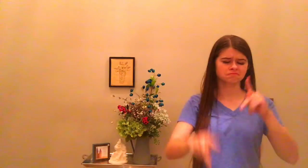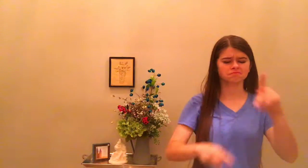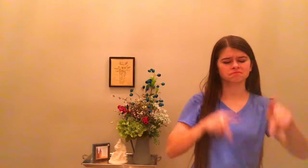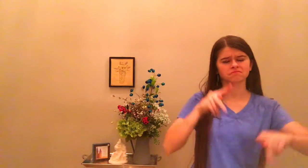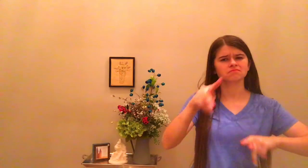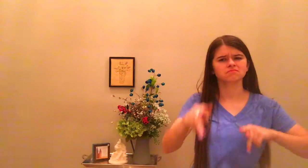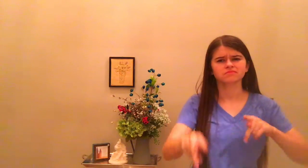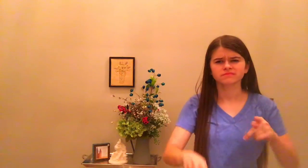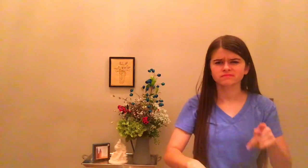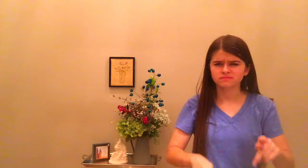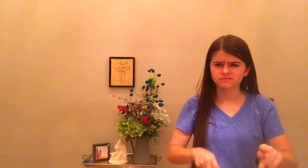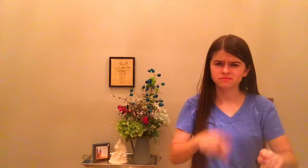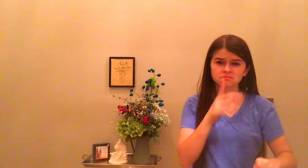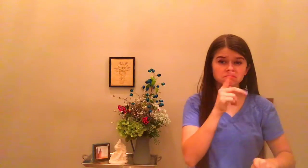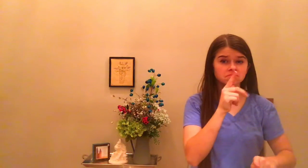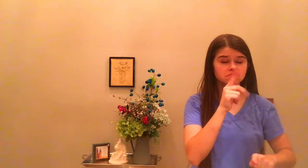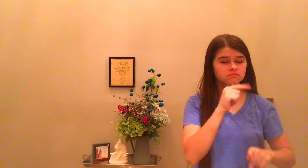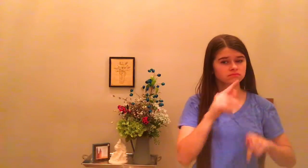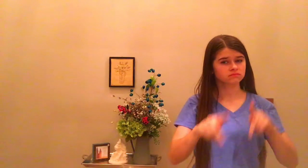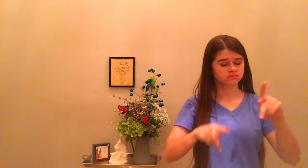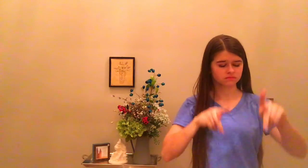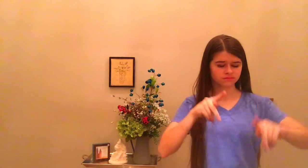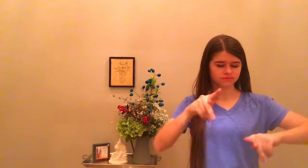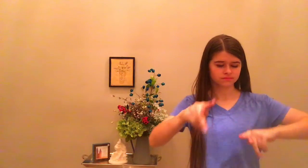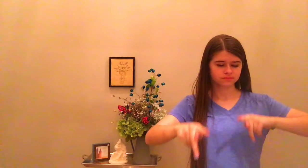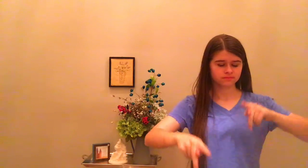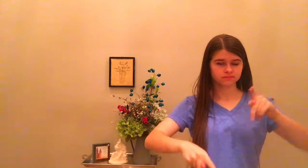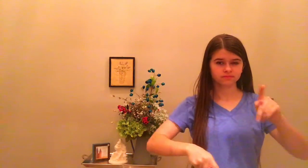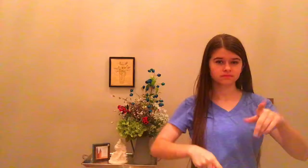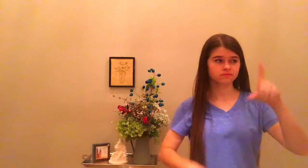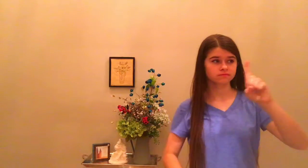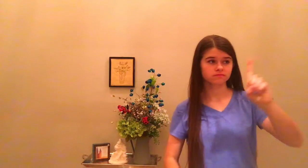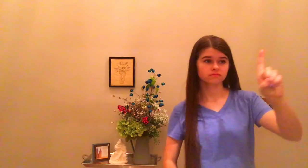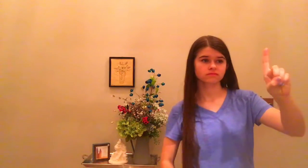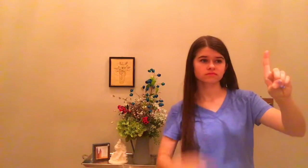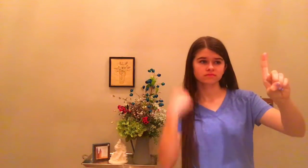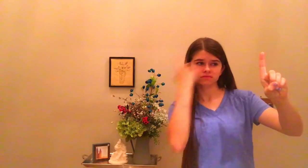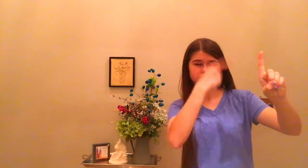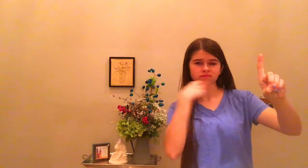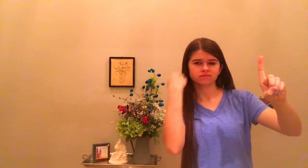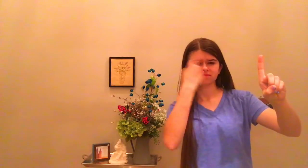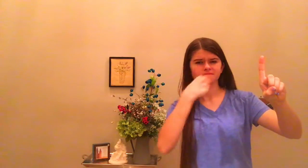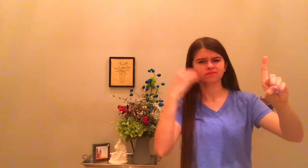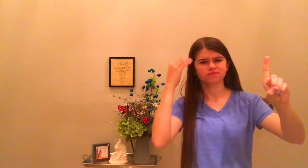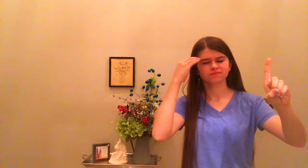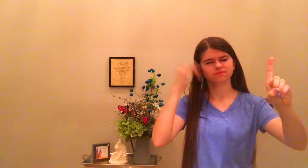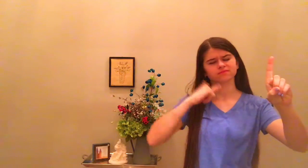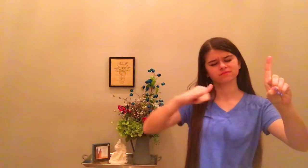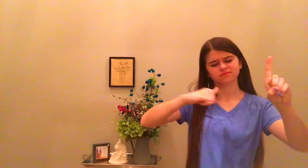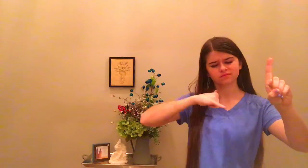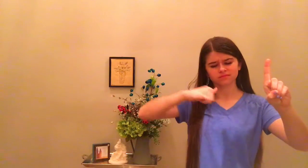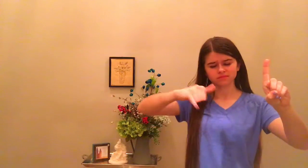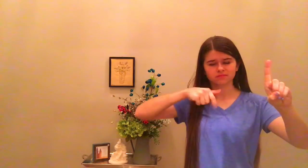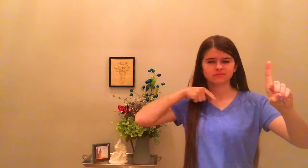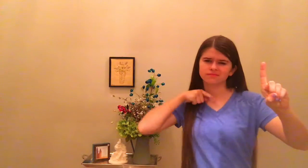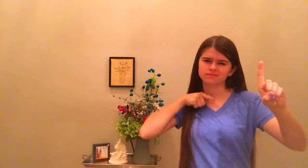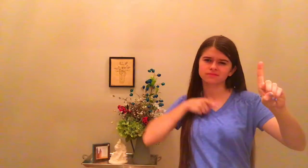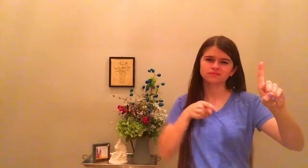the only people who are people Are the people who look and think like